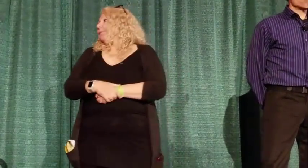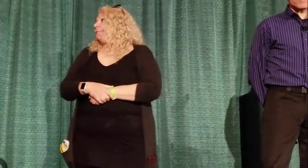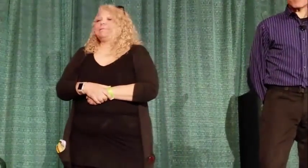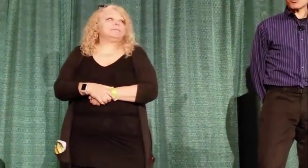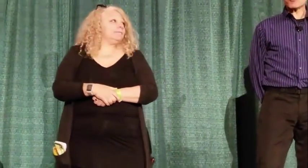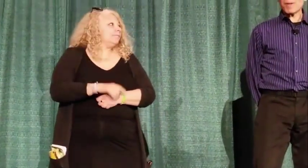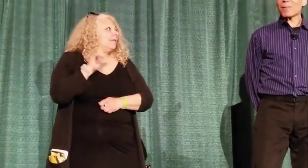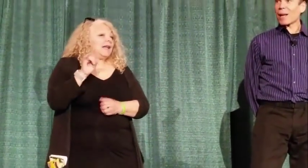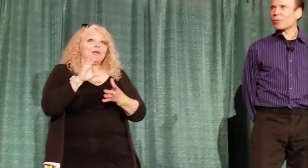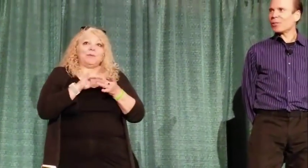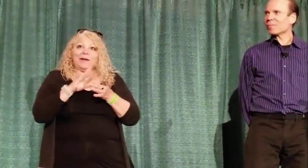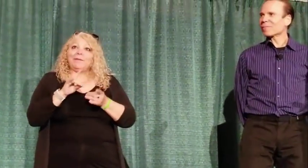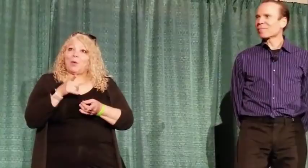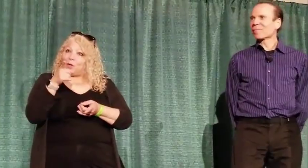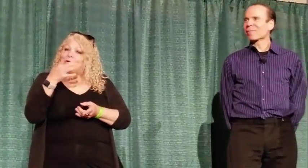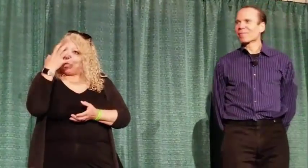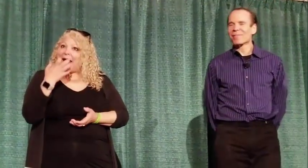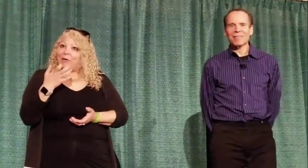Can you believe that? Would you be mad if it happened to